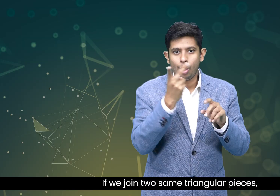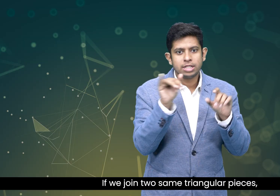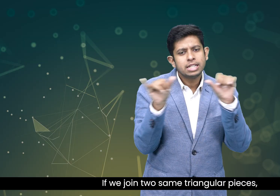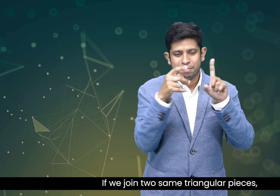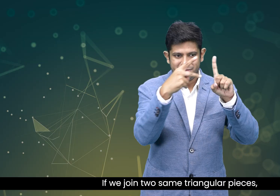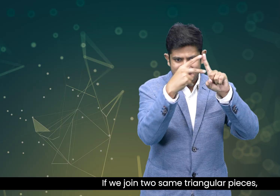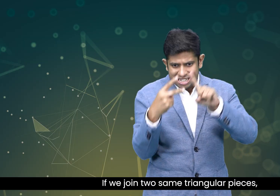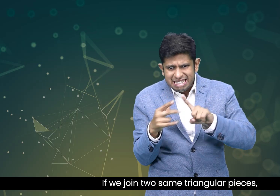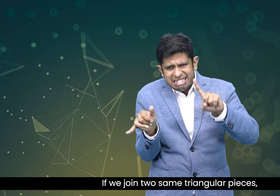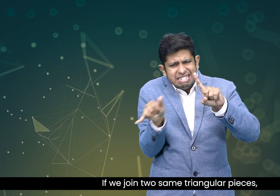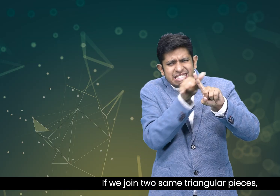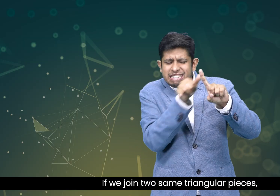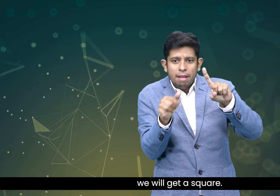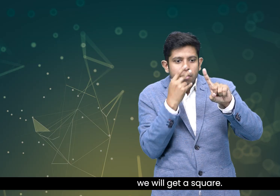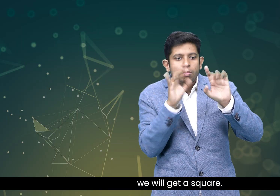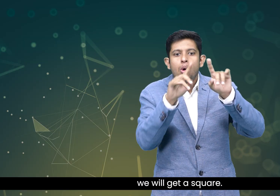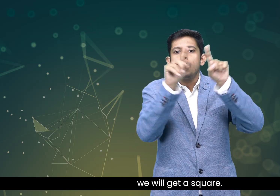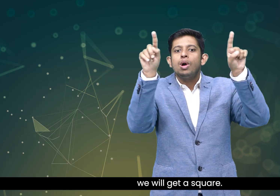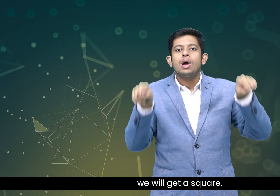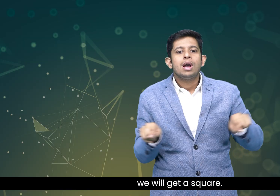same triangular pieces, we will get a square.